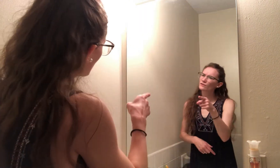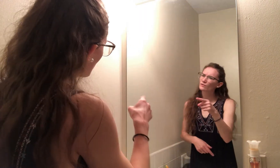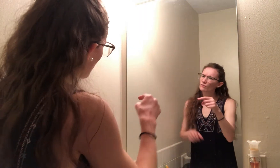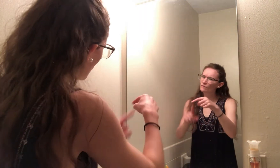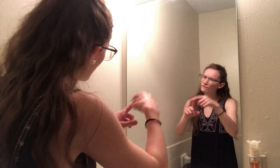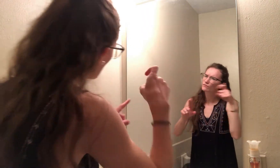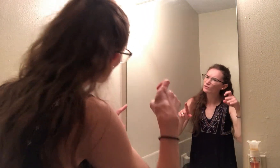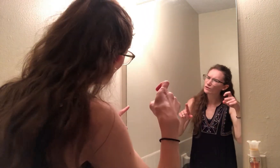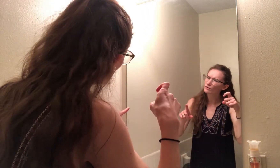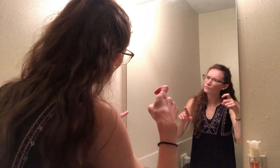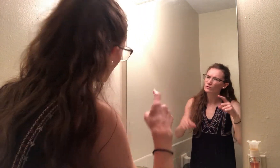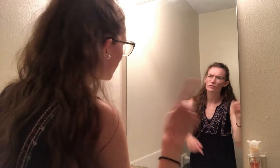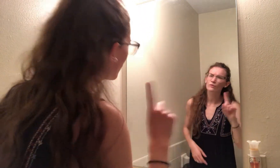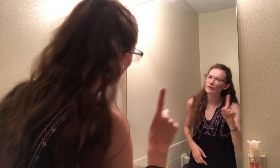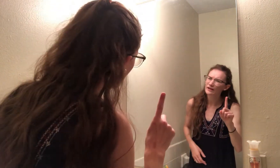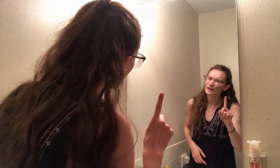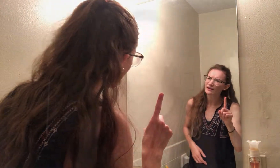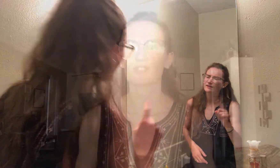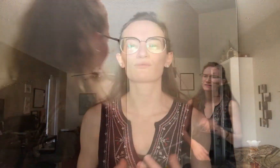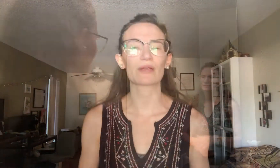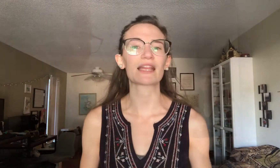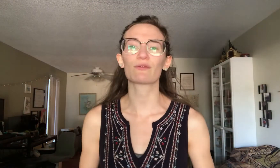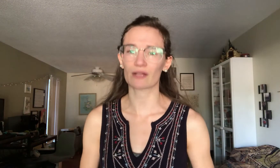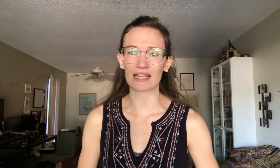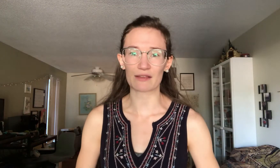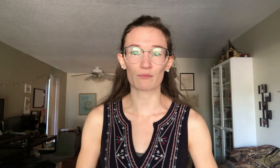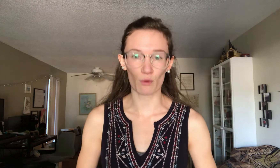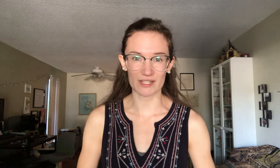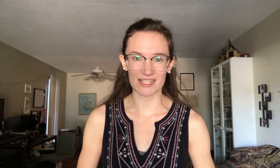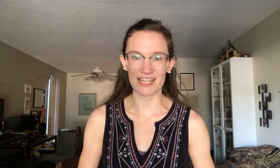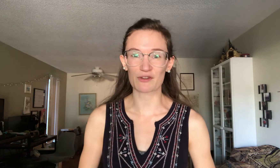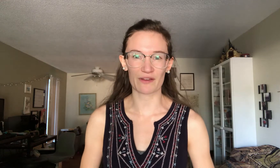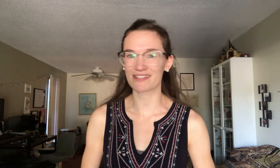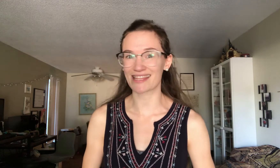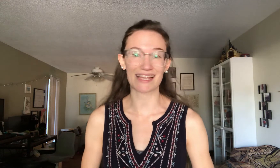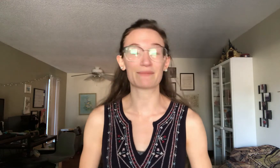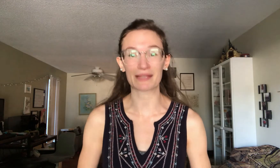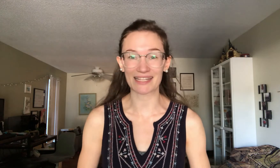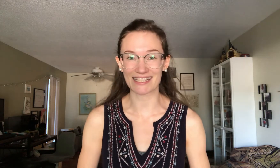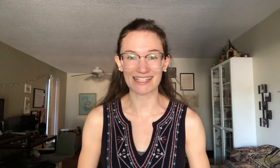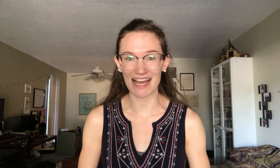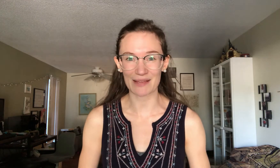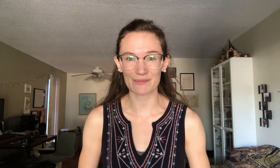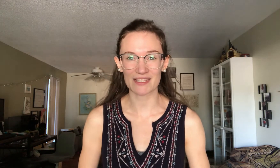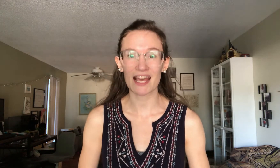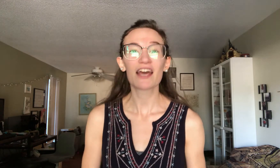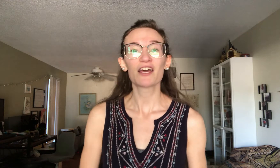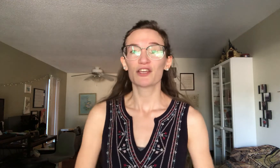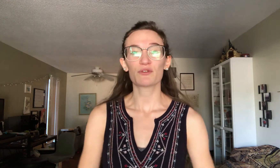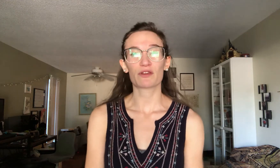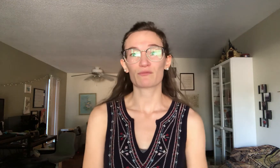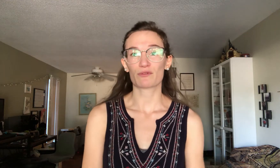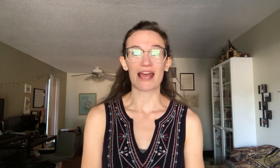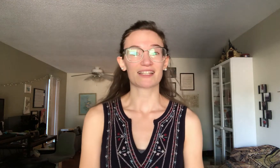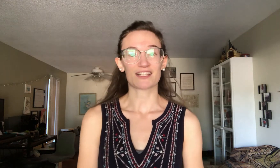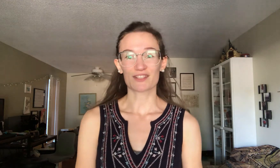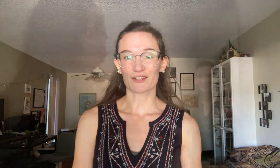more expressive when you're signing, which is really, really important. I know I've said that a million times. You can practice